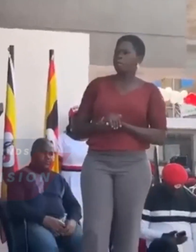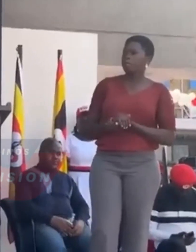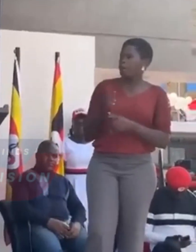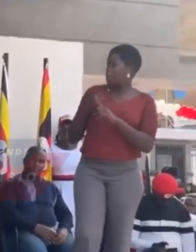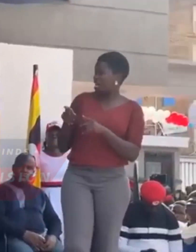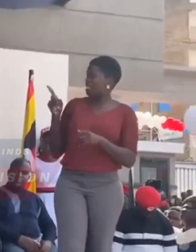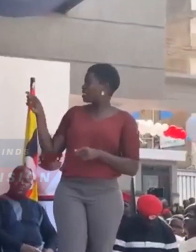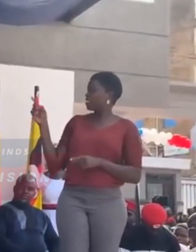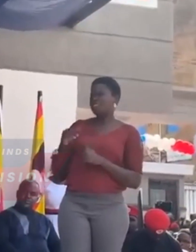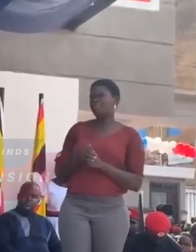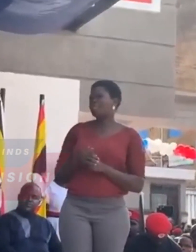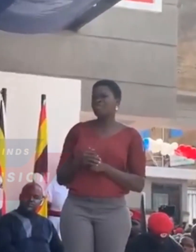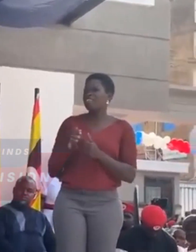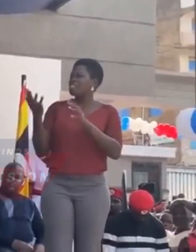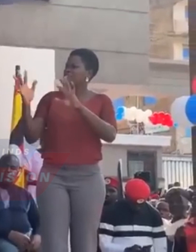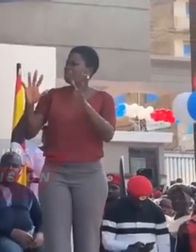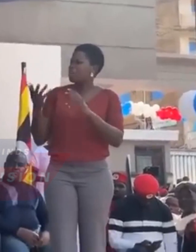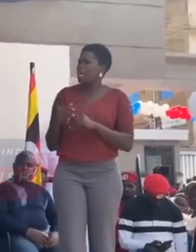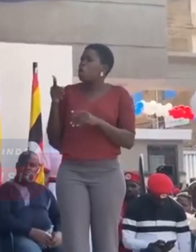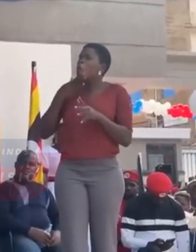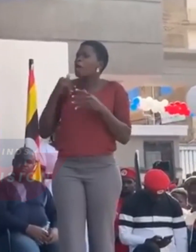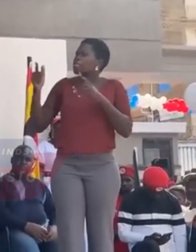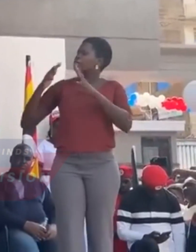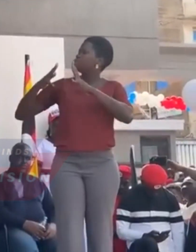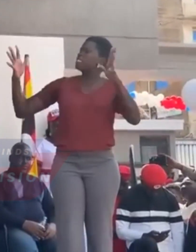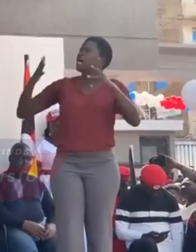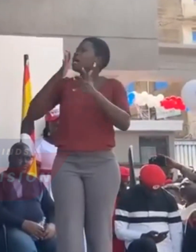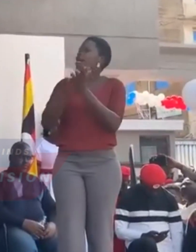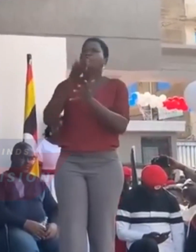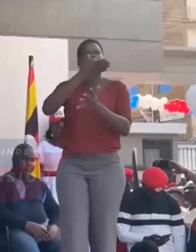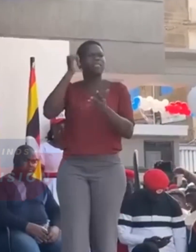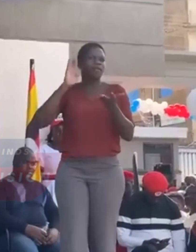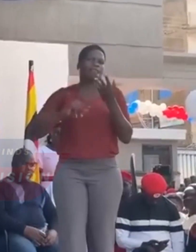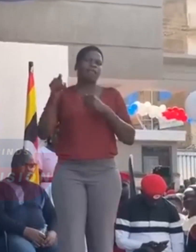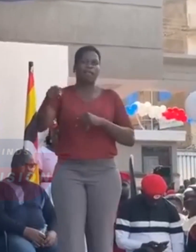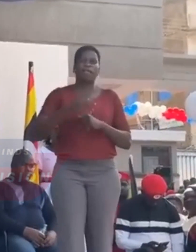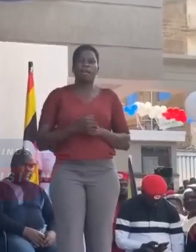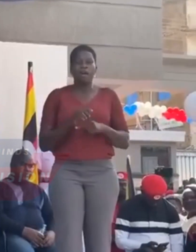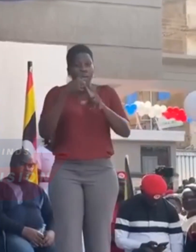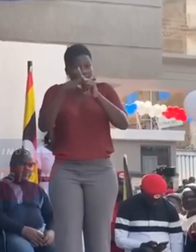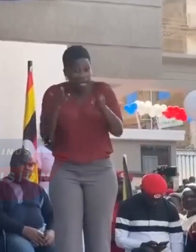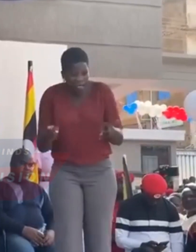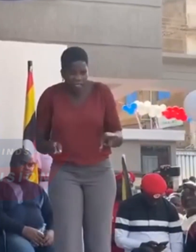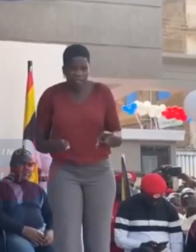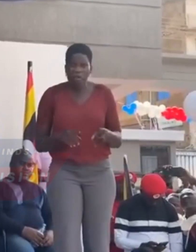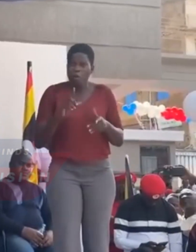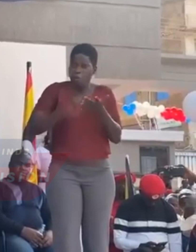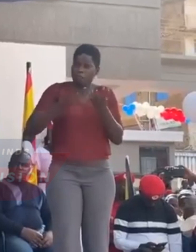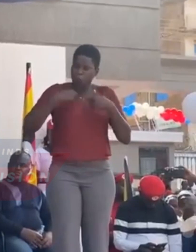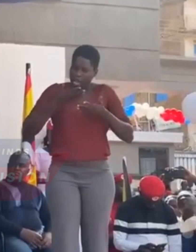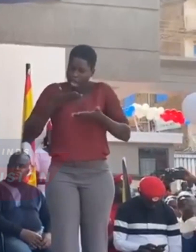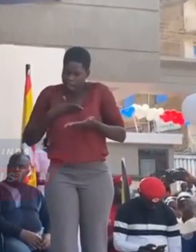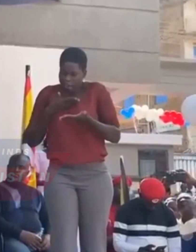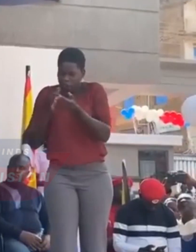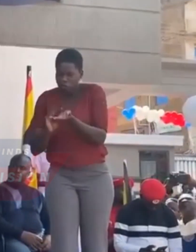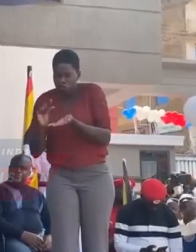So this is not what we want. We want it bigger and better than here. But this that we have should be seen